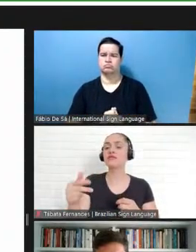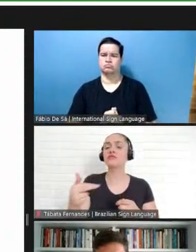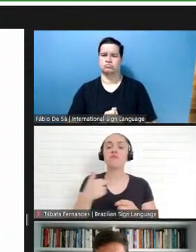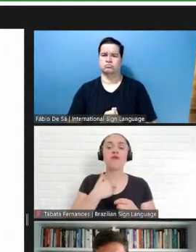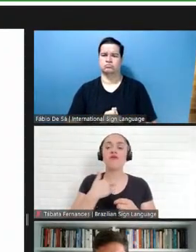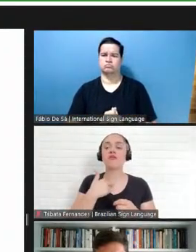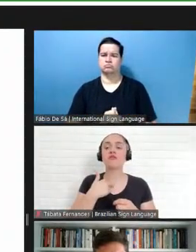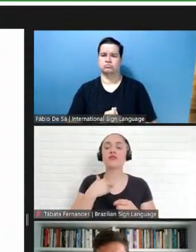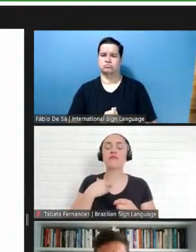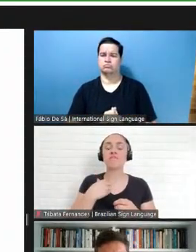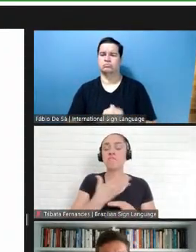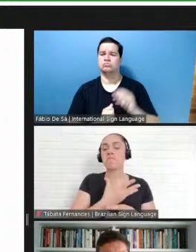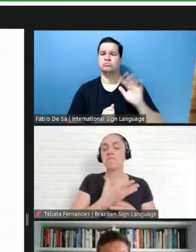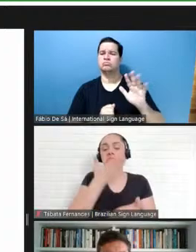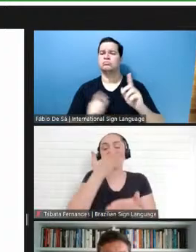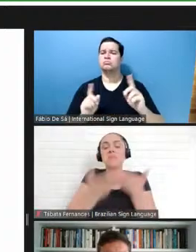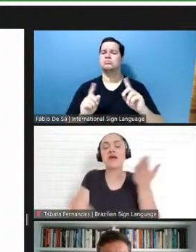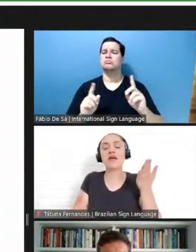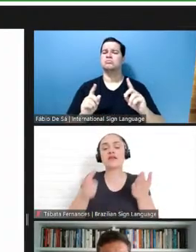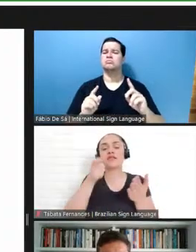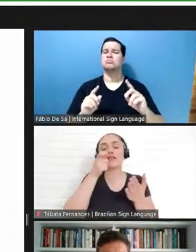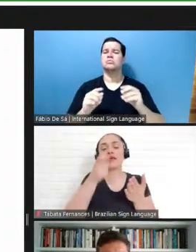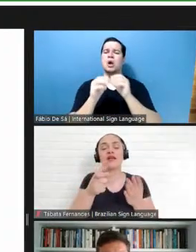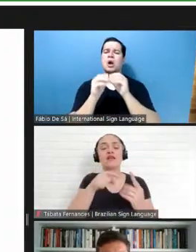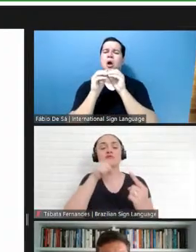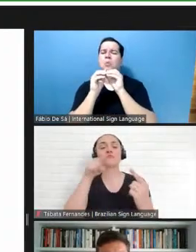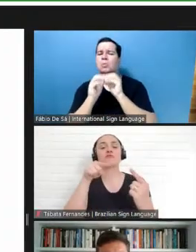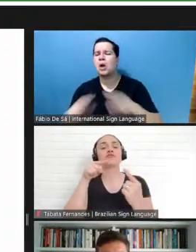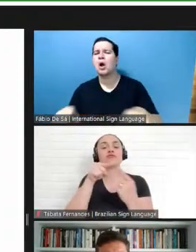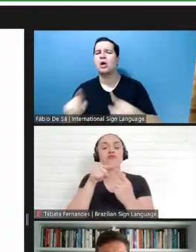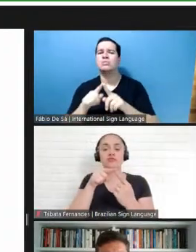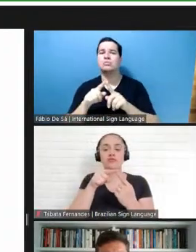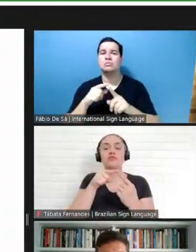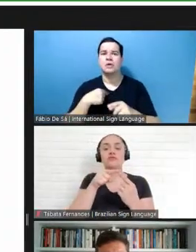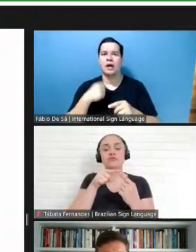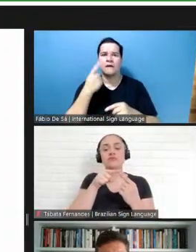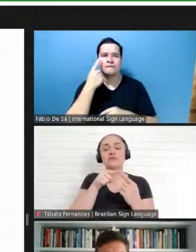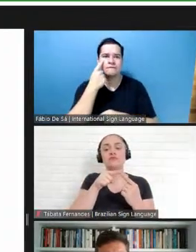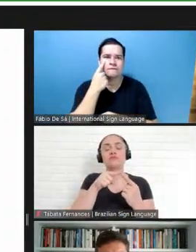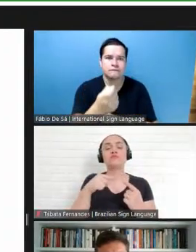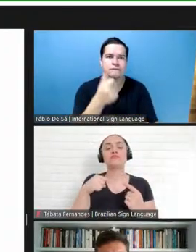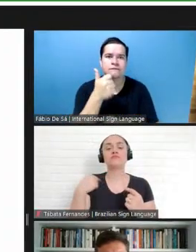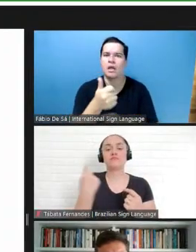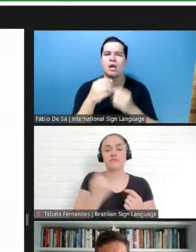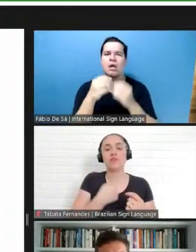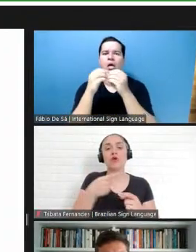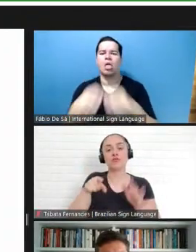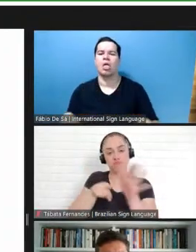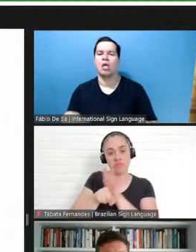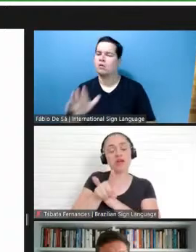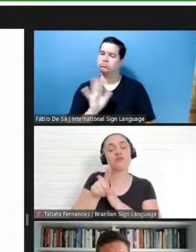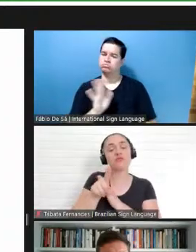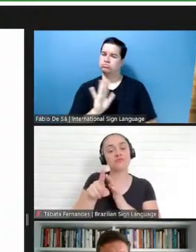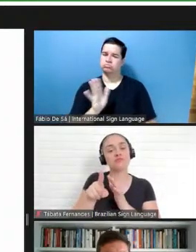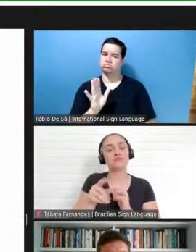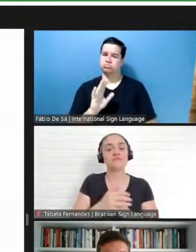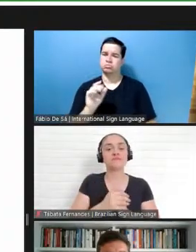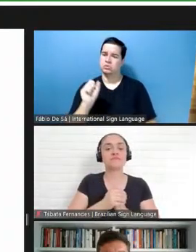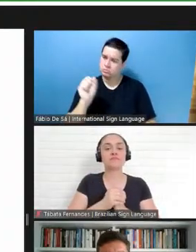The only option they have is to comply with a task. Another crucial piece